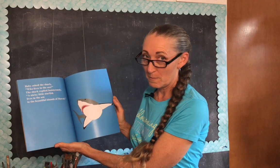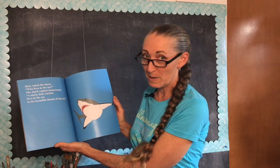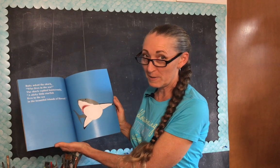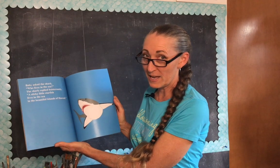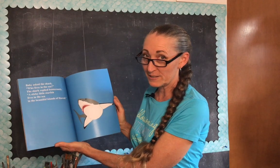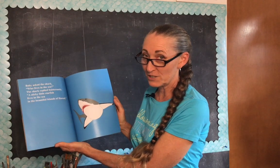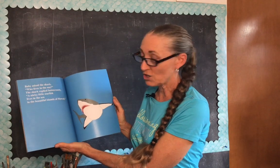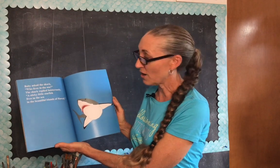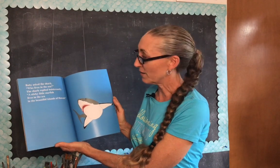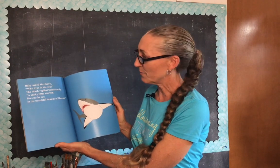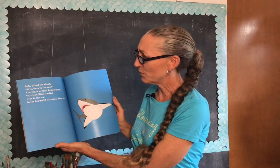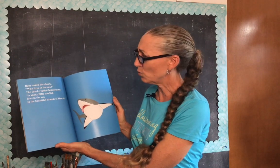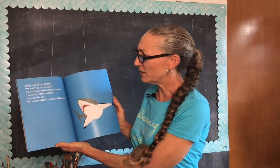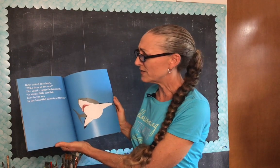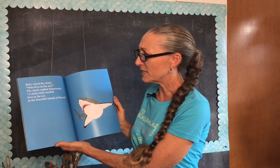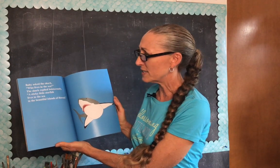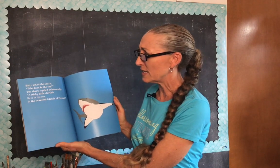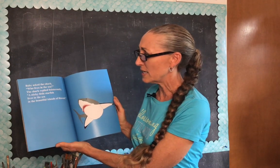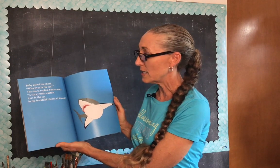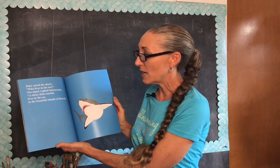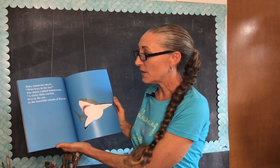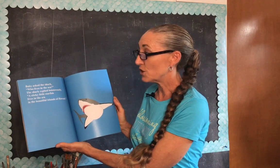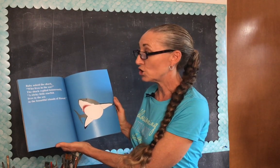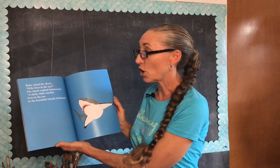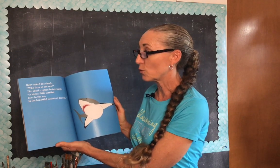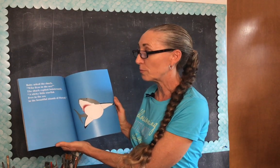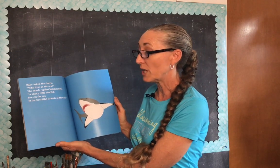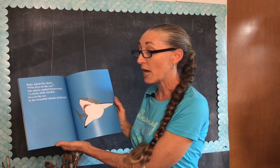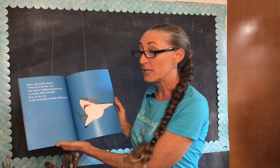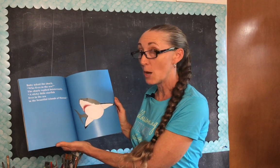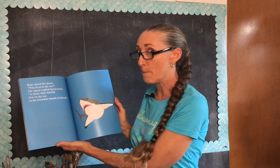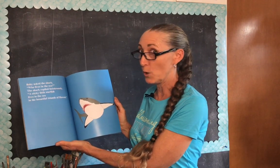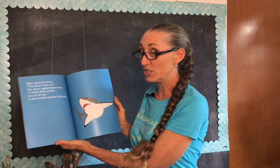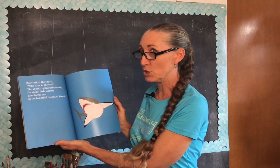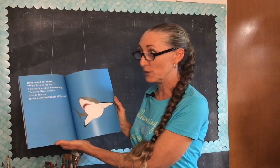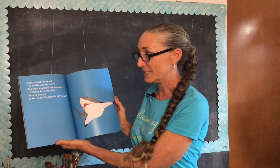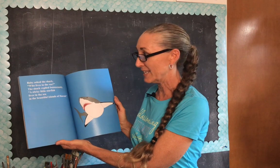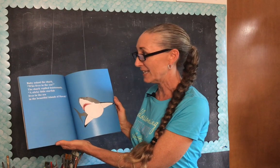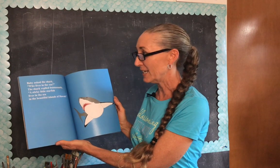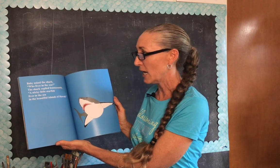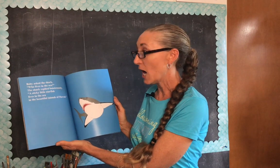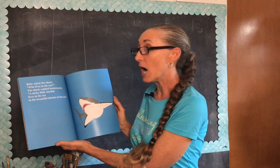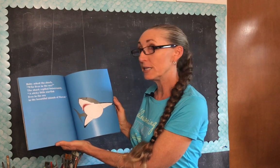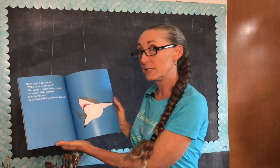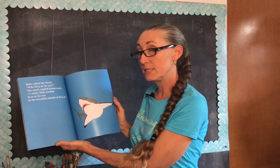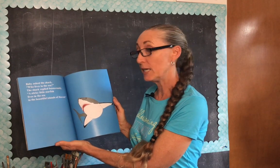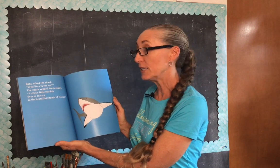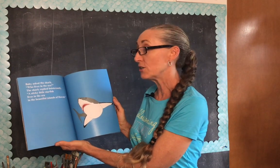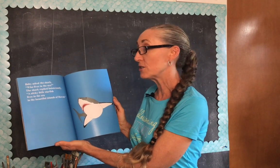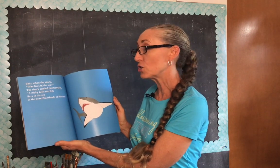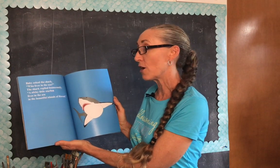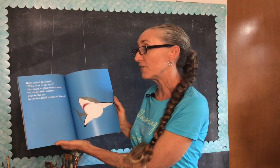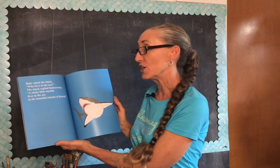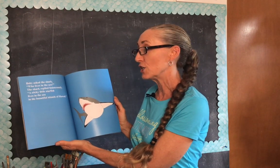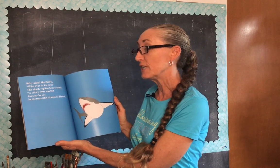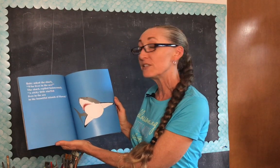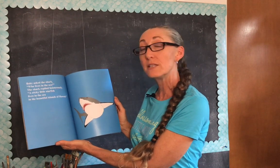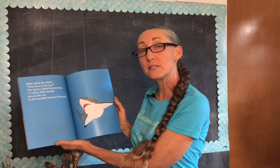Baby asked the shark, "Who lives in the sea?" The shark replied boisterously, "A sticky little starfish lives in the